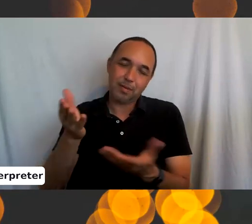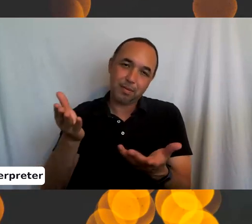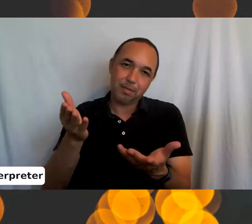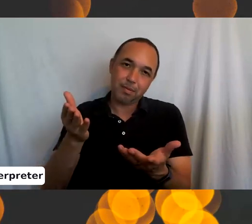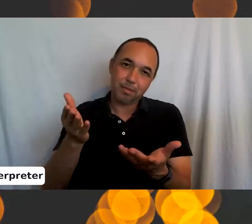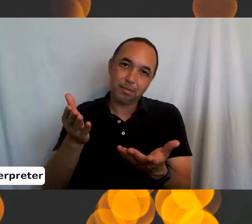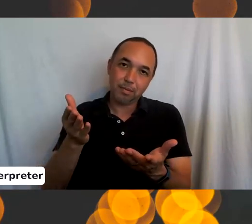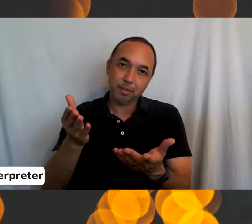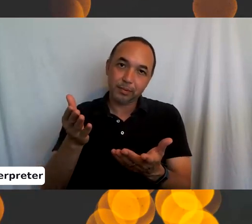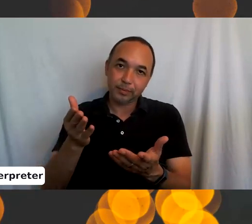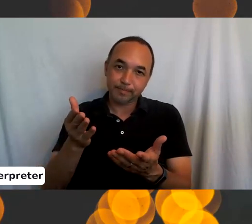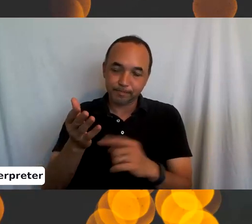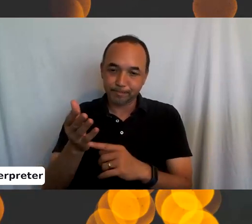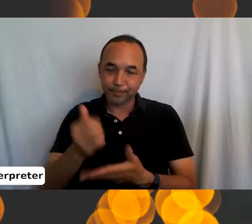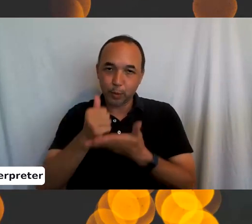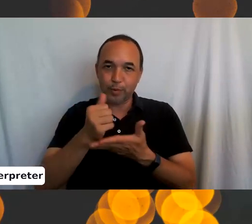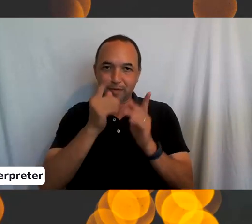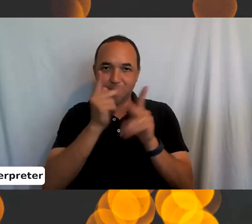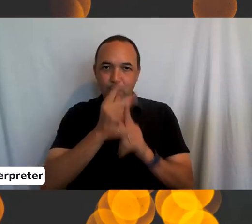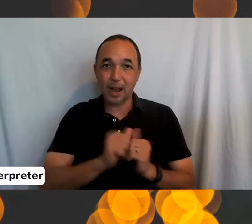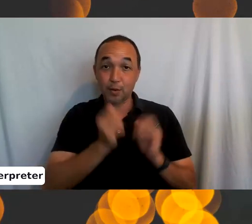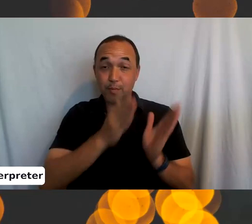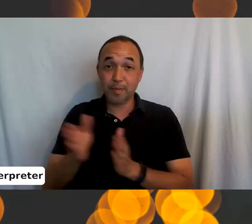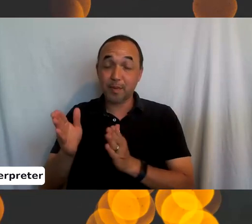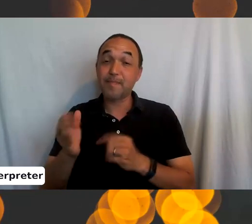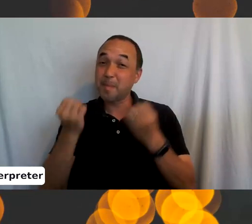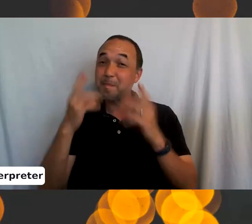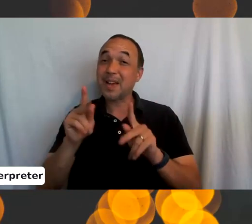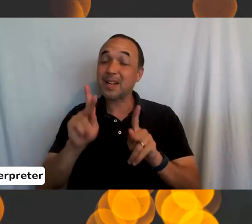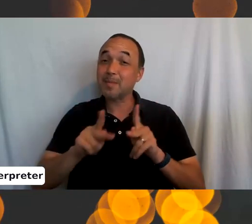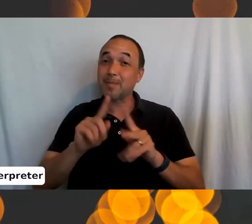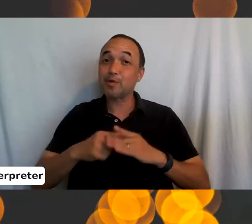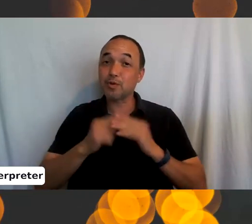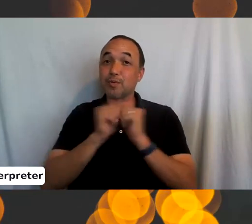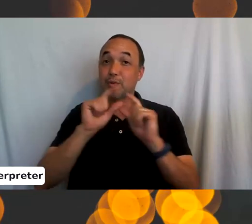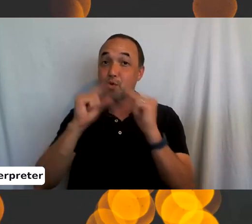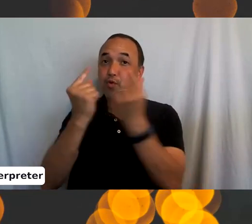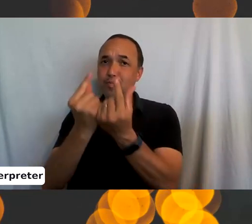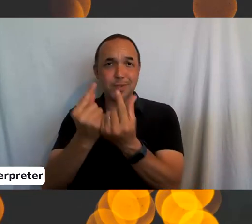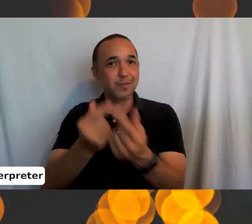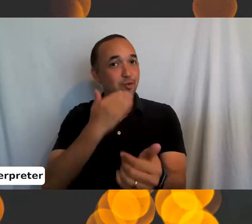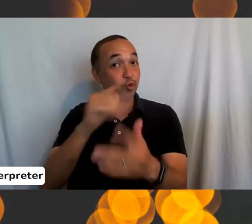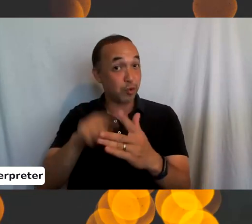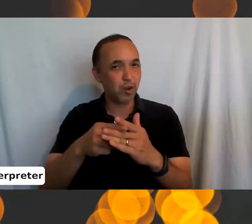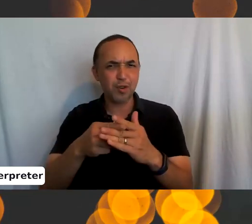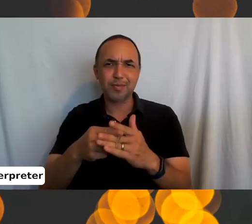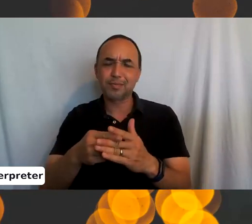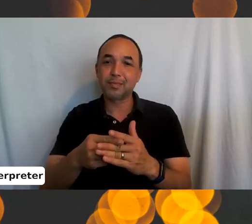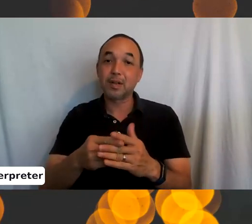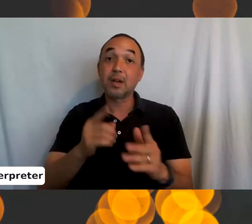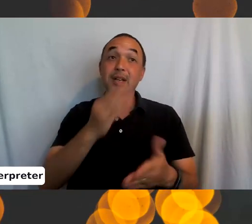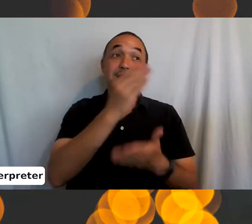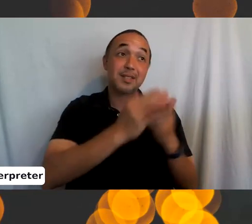location, which I think is actually an excellent way to start. Some people start by investigating a